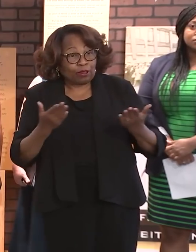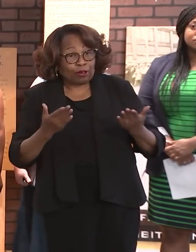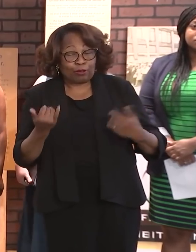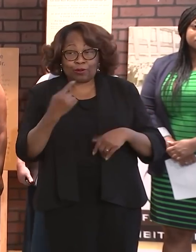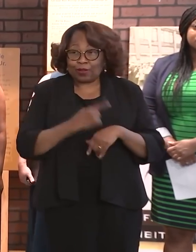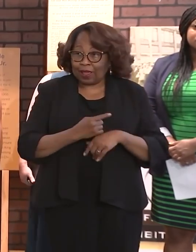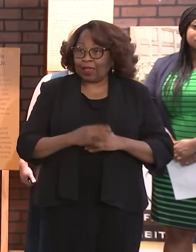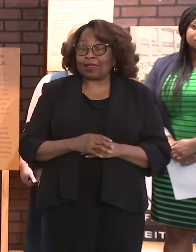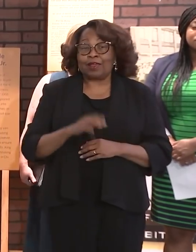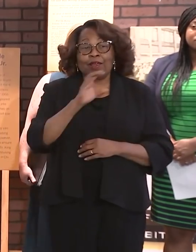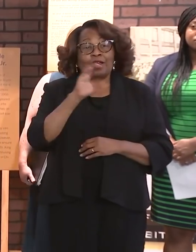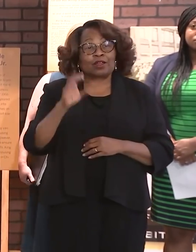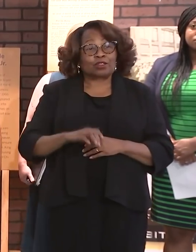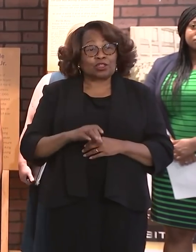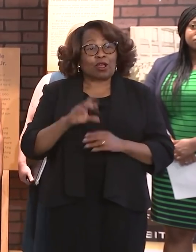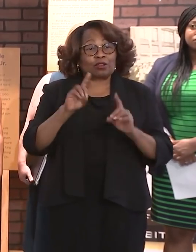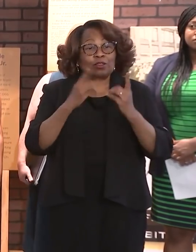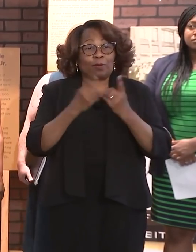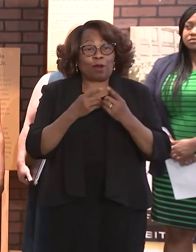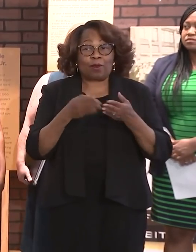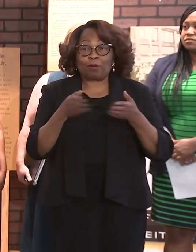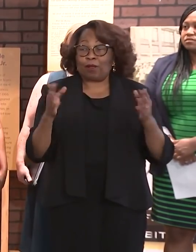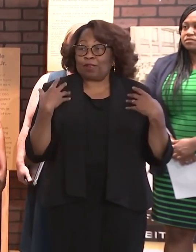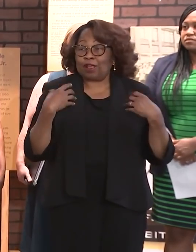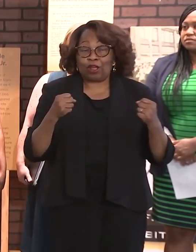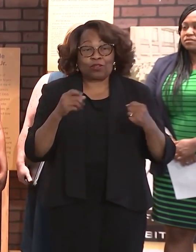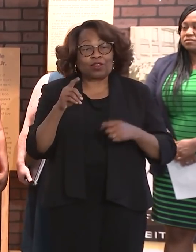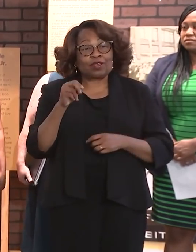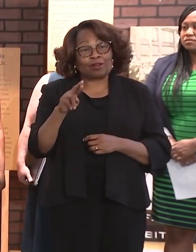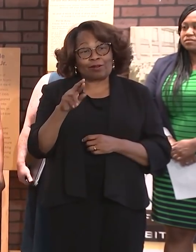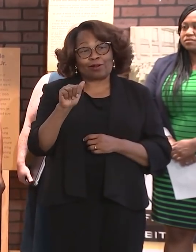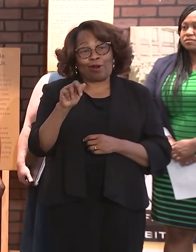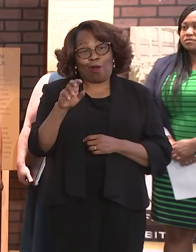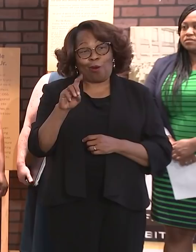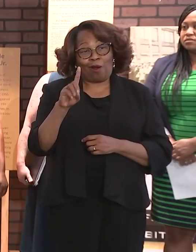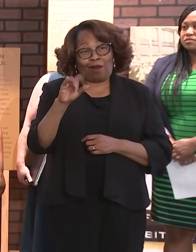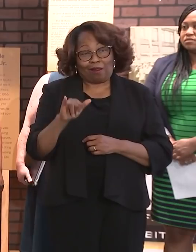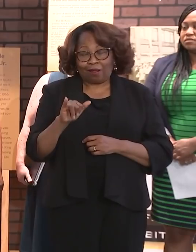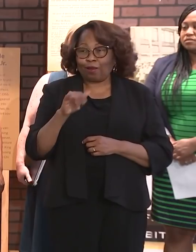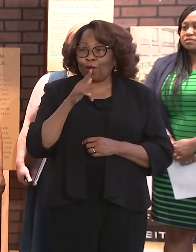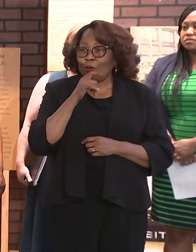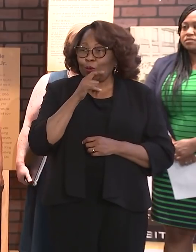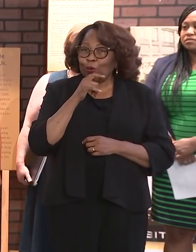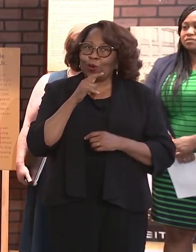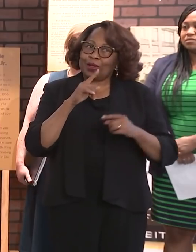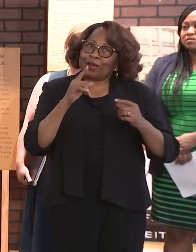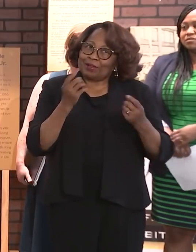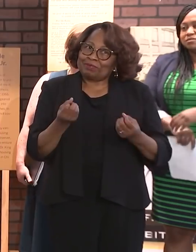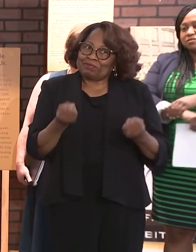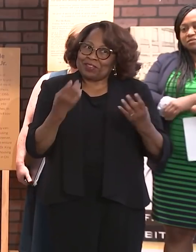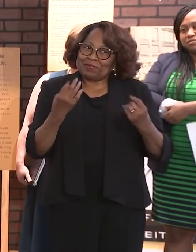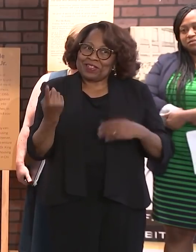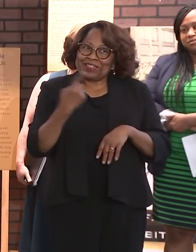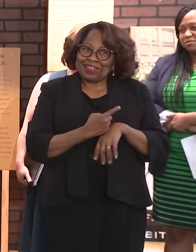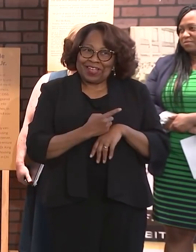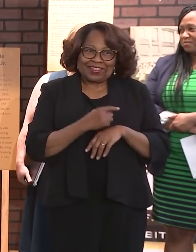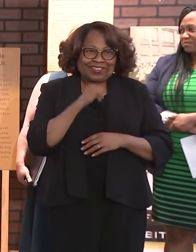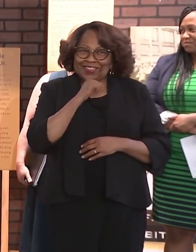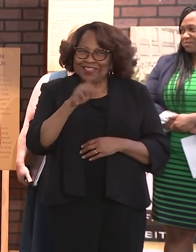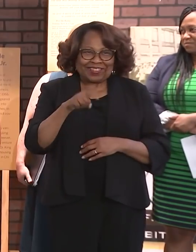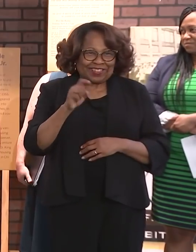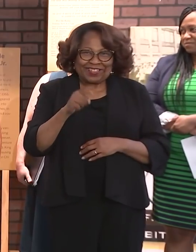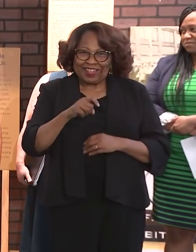today. Chicago Department of Public Health Commissioner Dr. Allison Artery, who after all these many days probably doesn't need